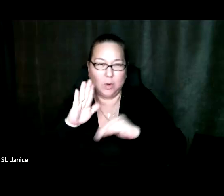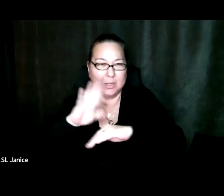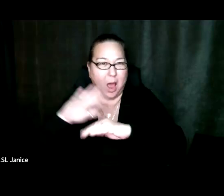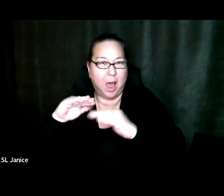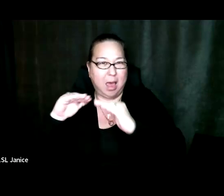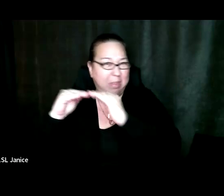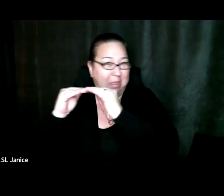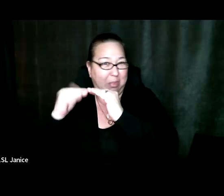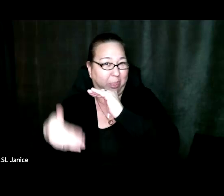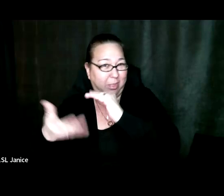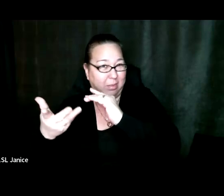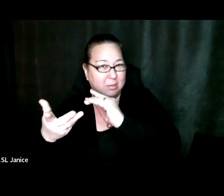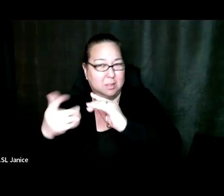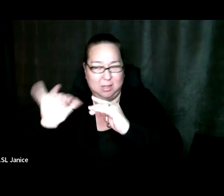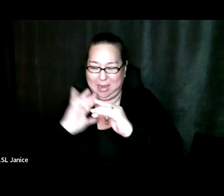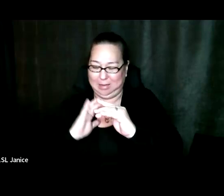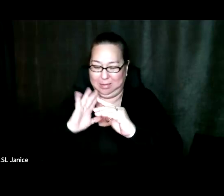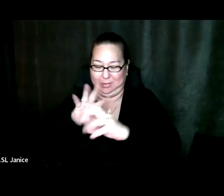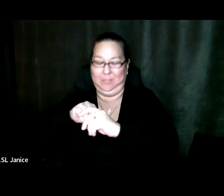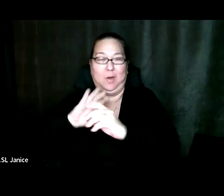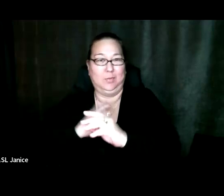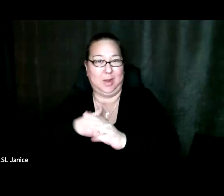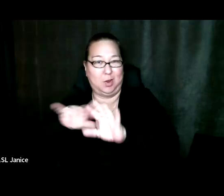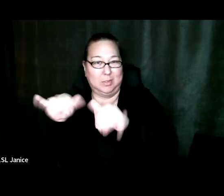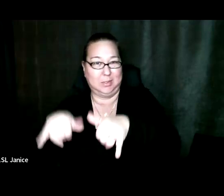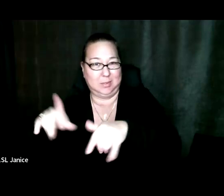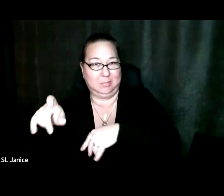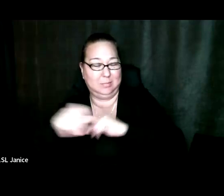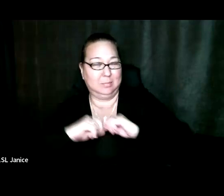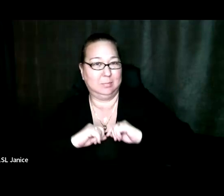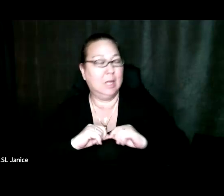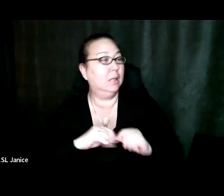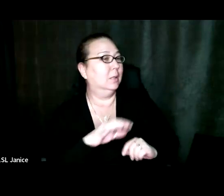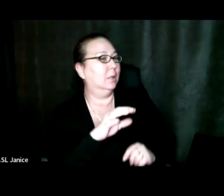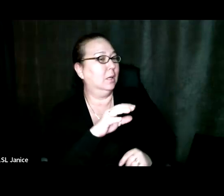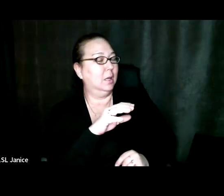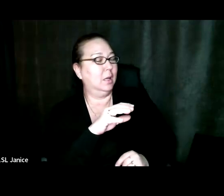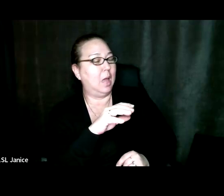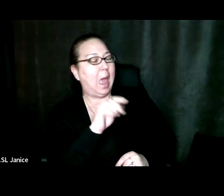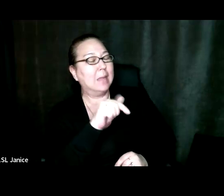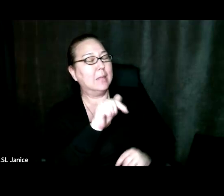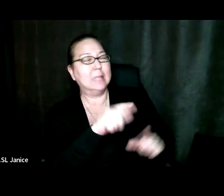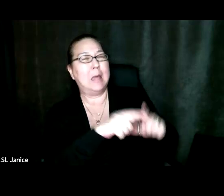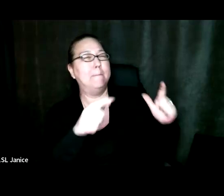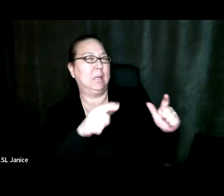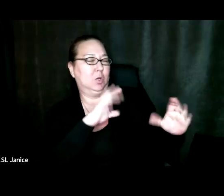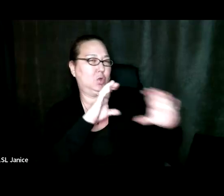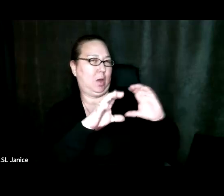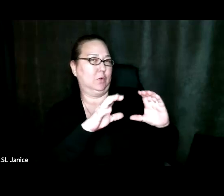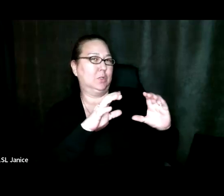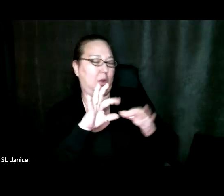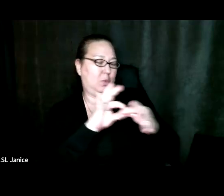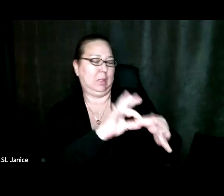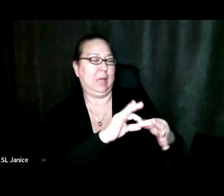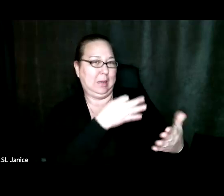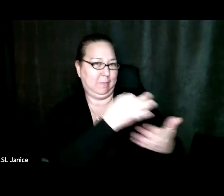really appreciate that question. And it's been one of the biggest conversations inside finances as we think about, and frankly,